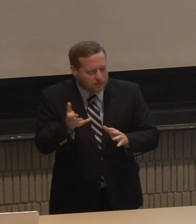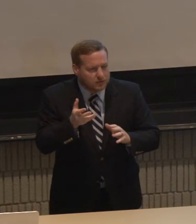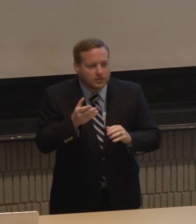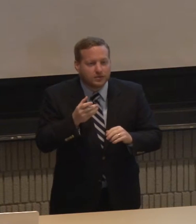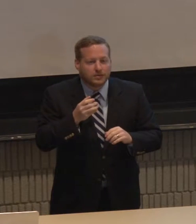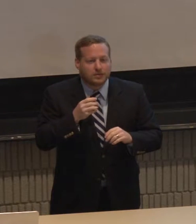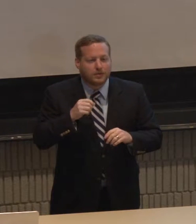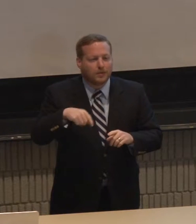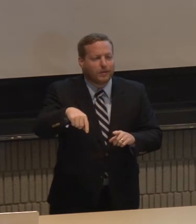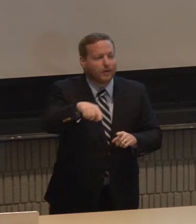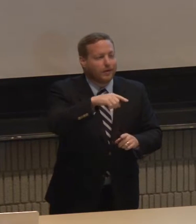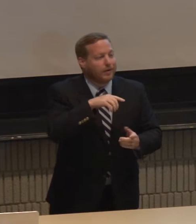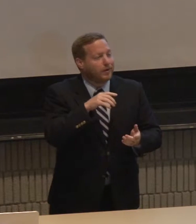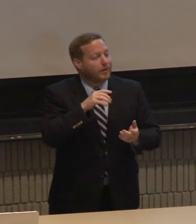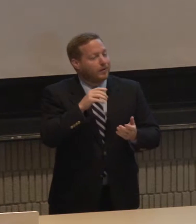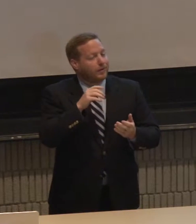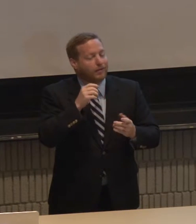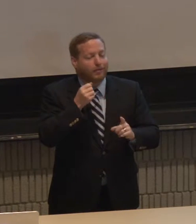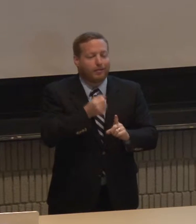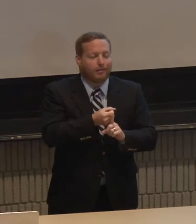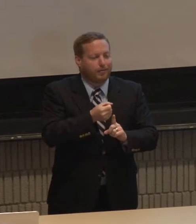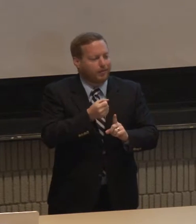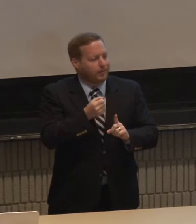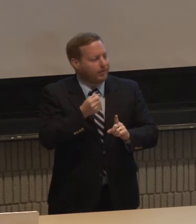opposed to being in a place where she could access the language.